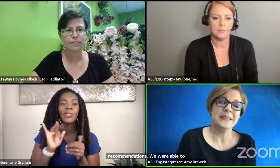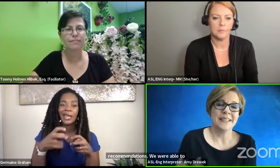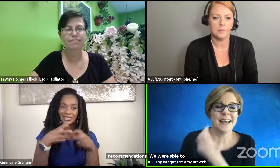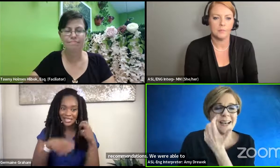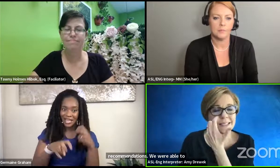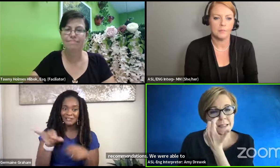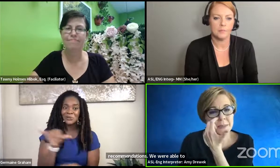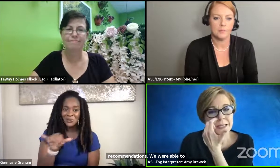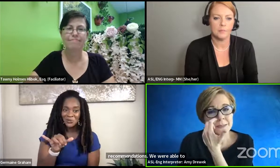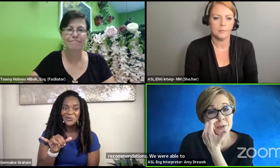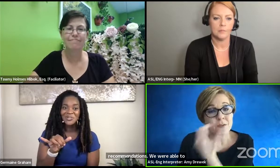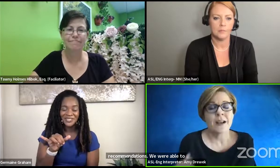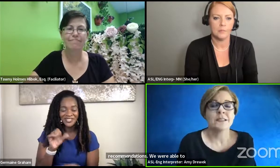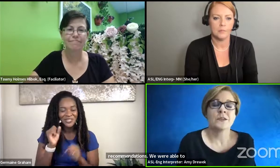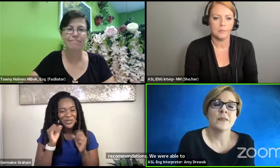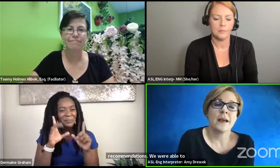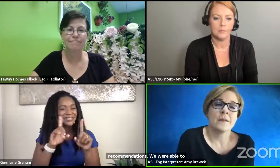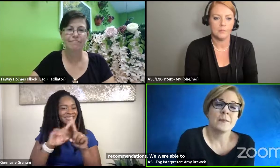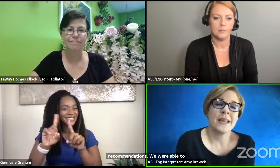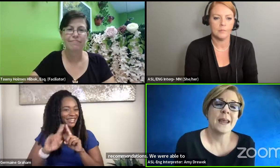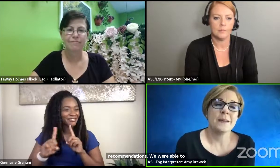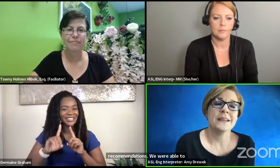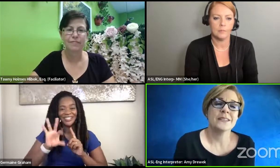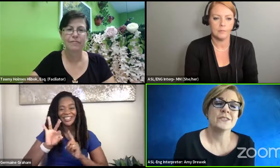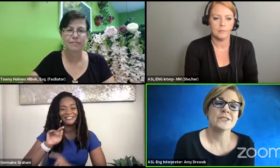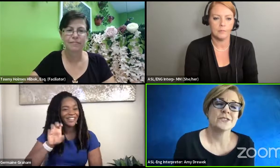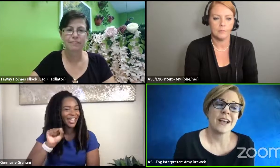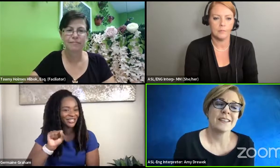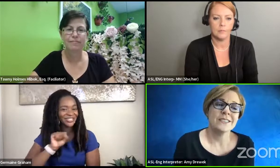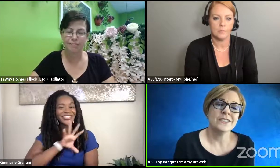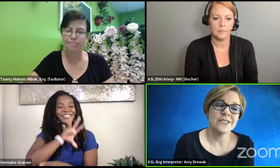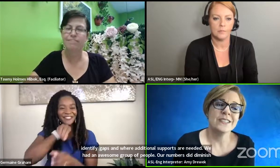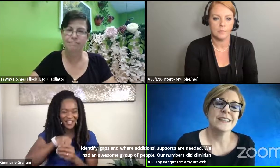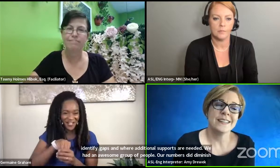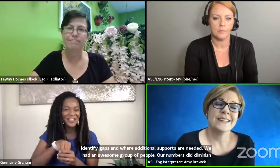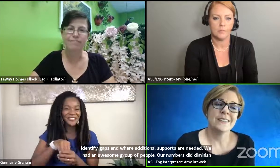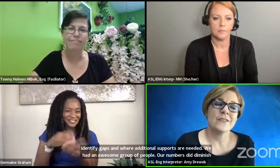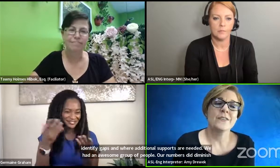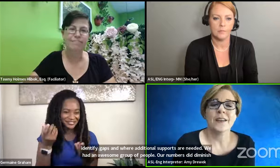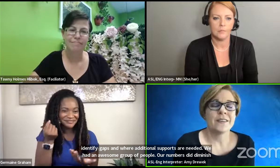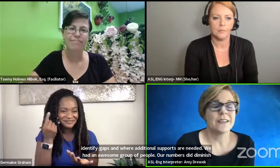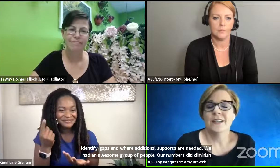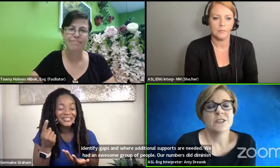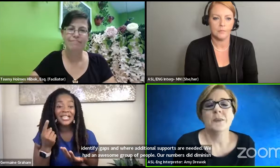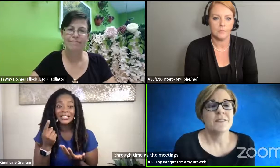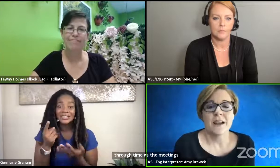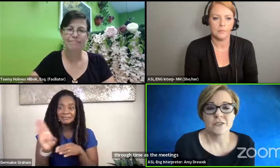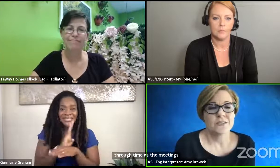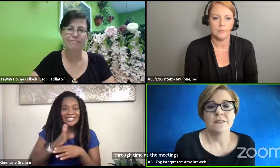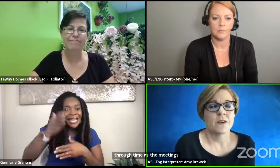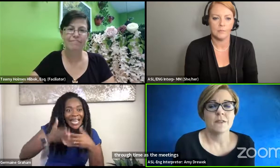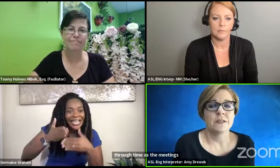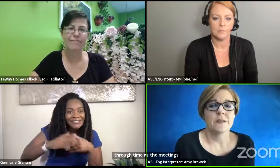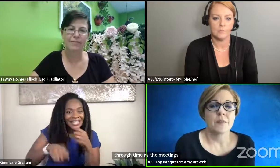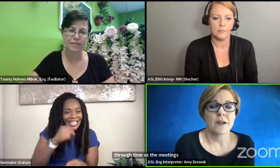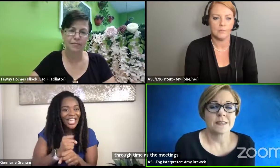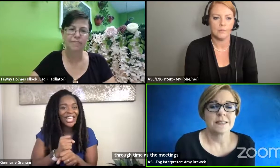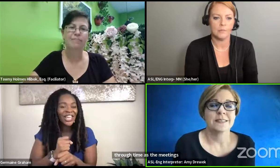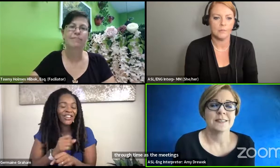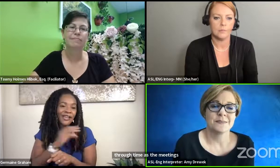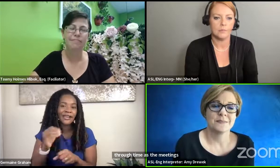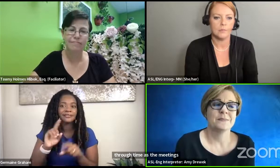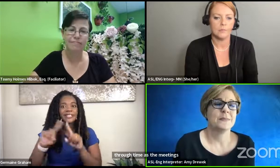time as the meetings progressed, so that became an additional challenge. for so many factors involved